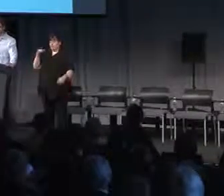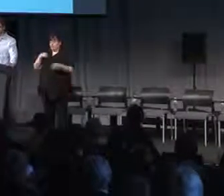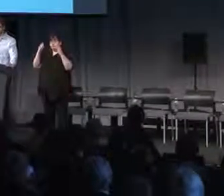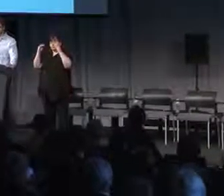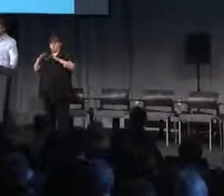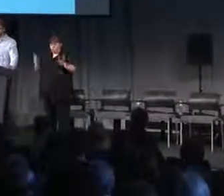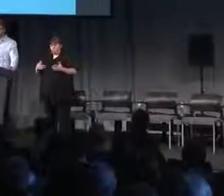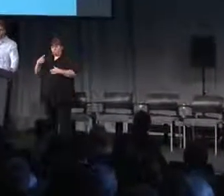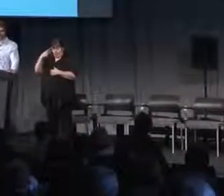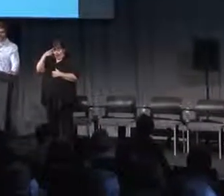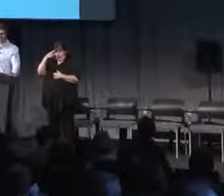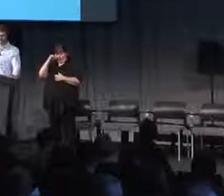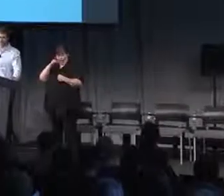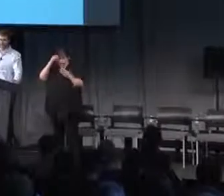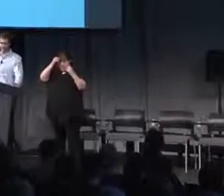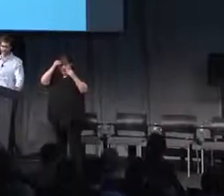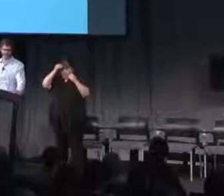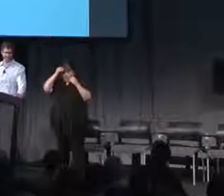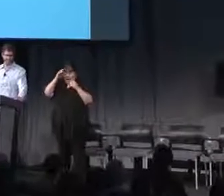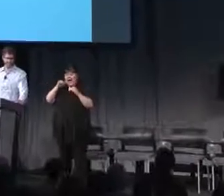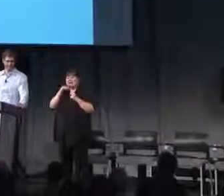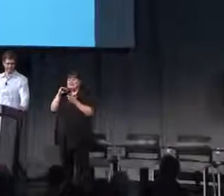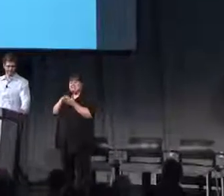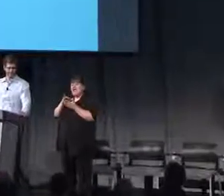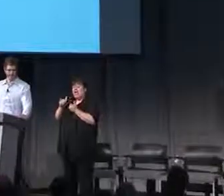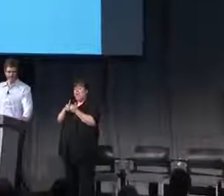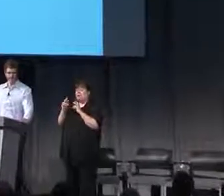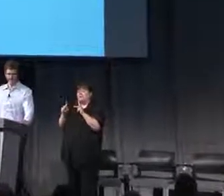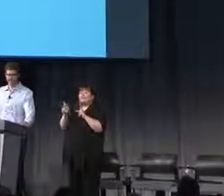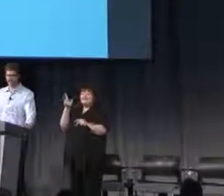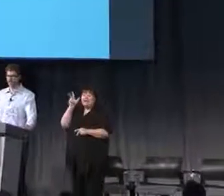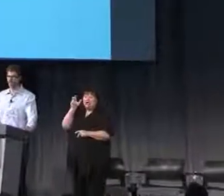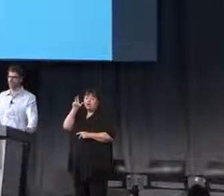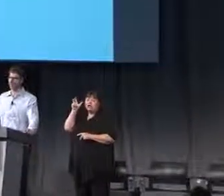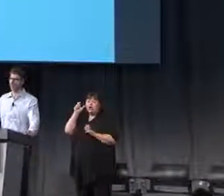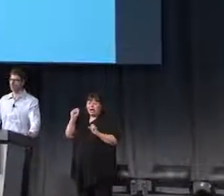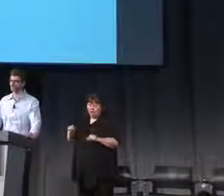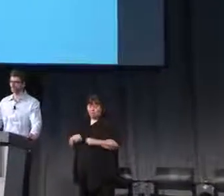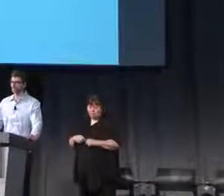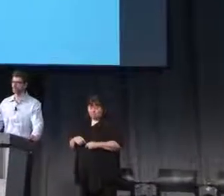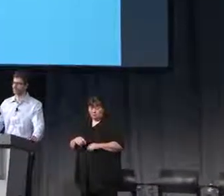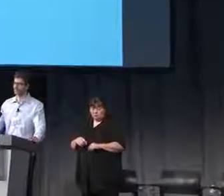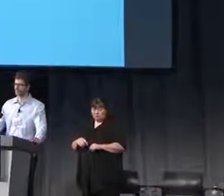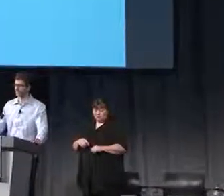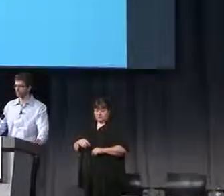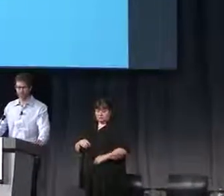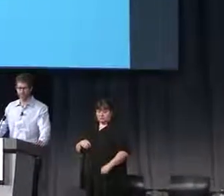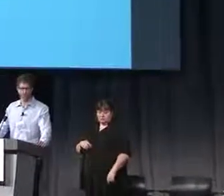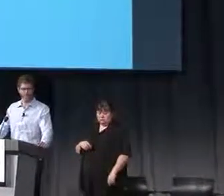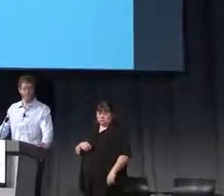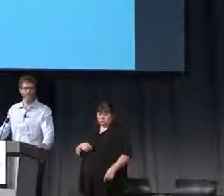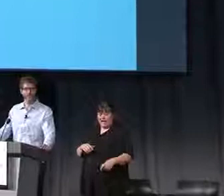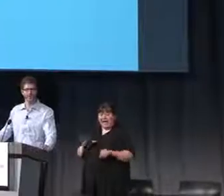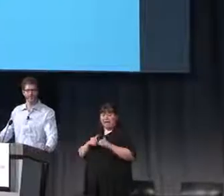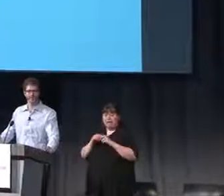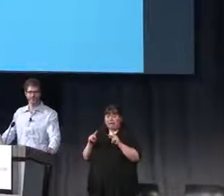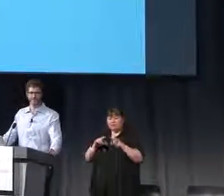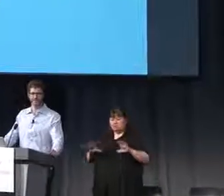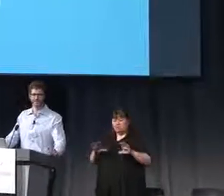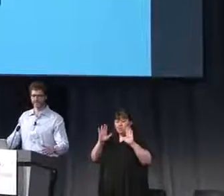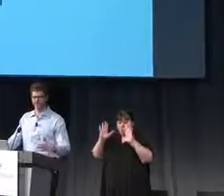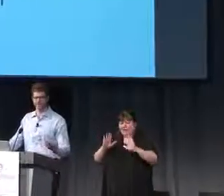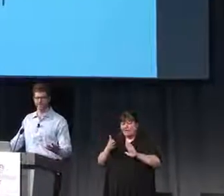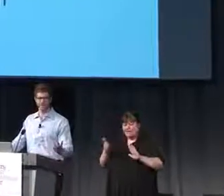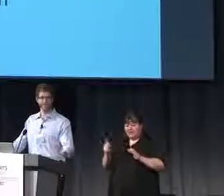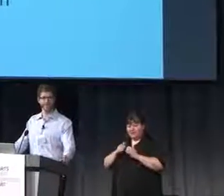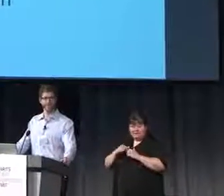Sciences, and I study how people hear. I'm interested in how people can do quite remarkable things with sound